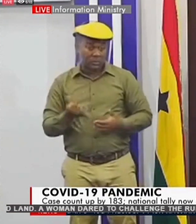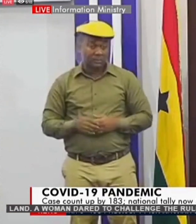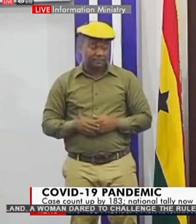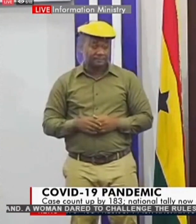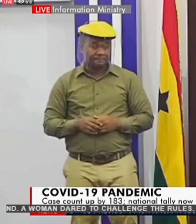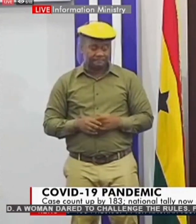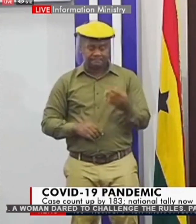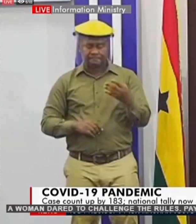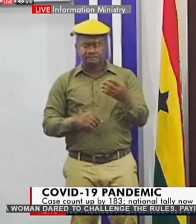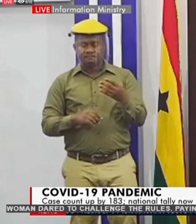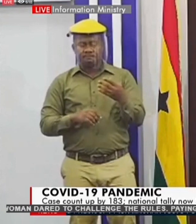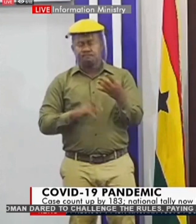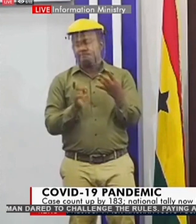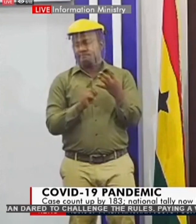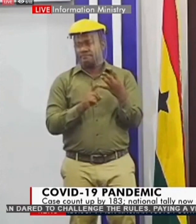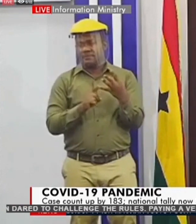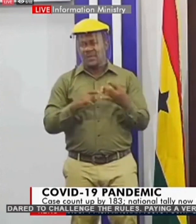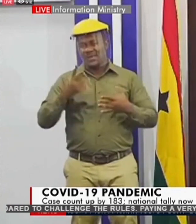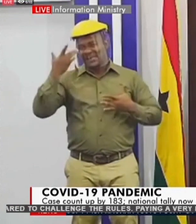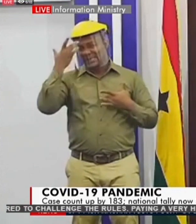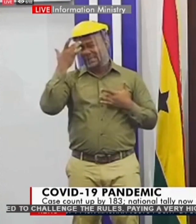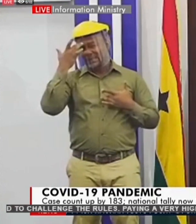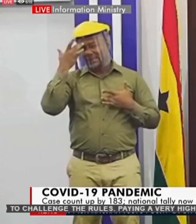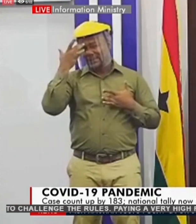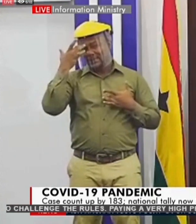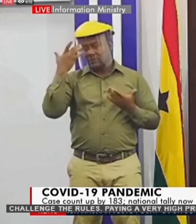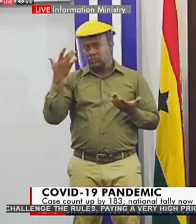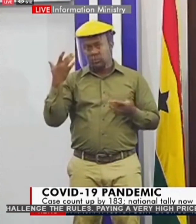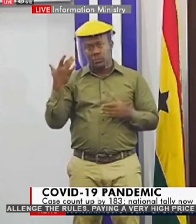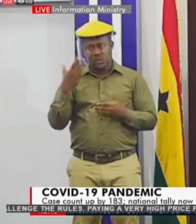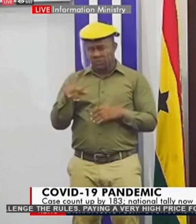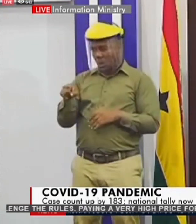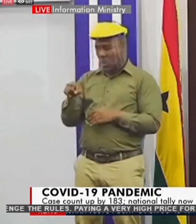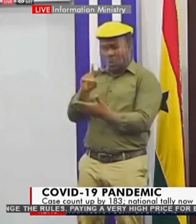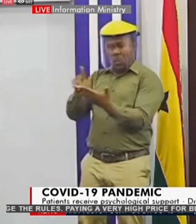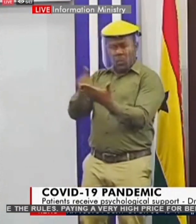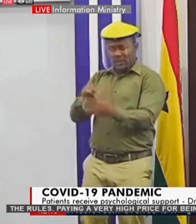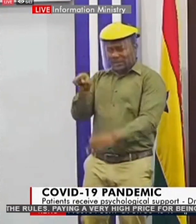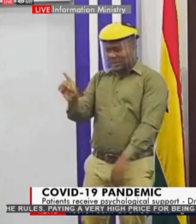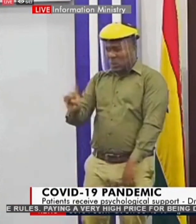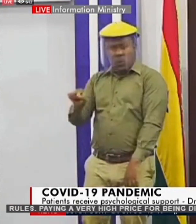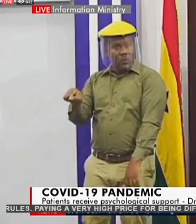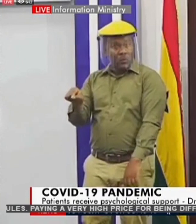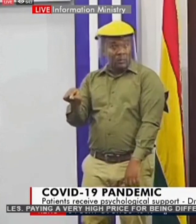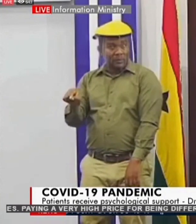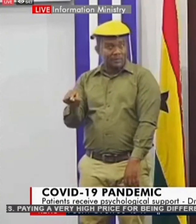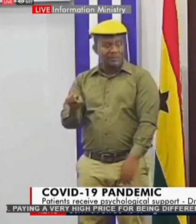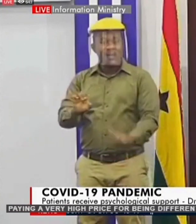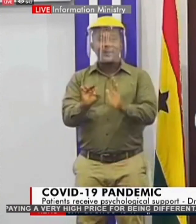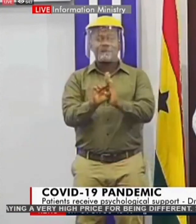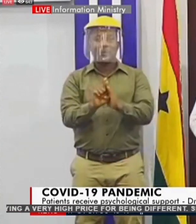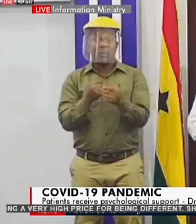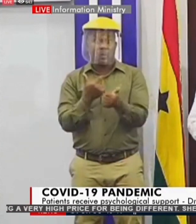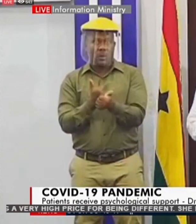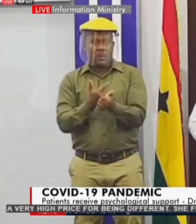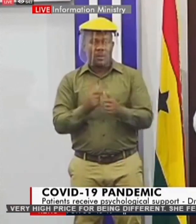angle is also illness. And the fortunate and the ironic thing about this is that in our culture, that in Ghana, under